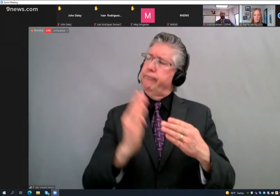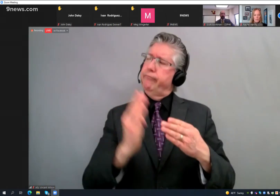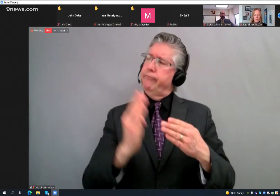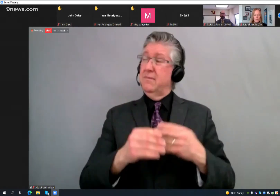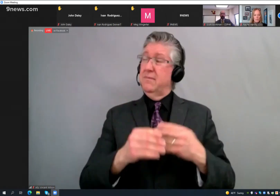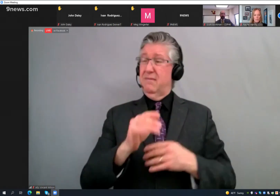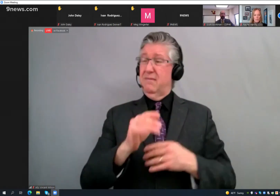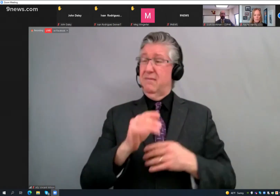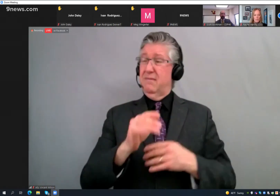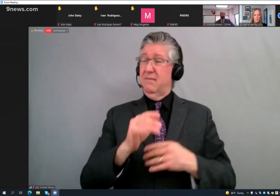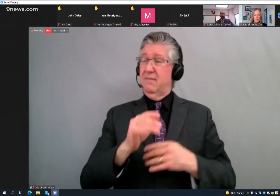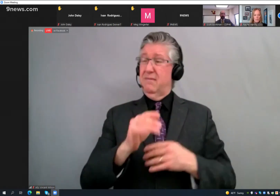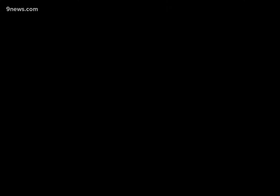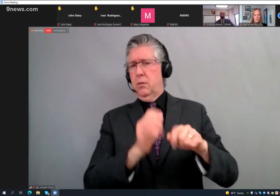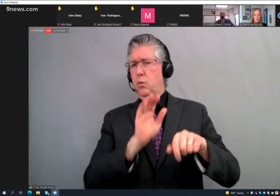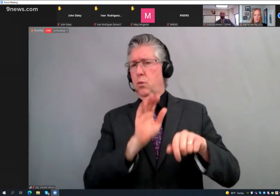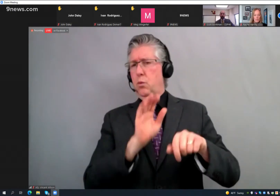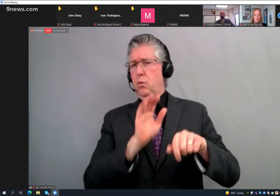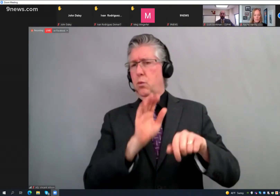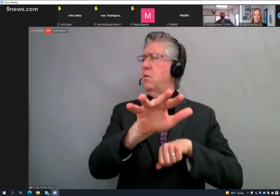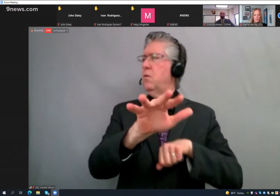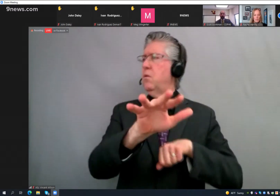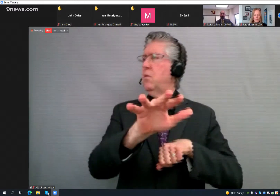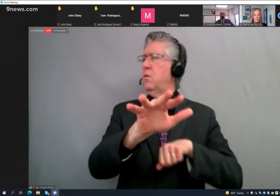to see in schools with these relaxed.